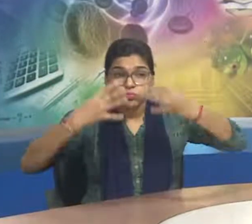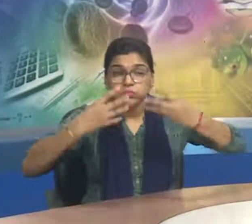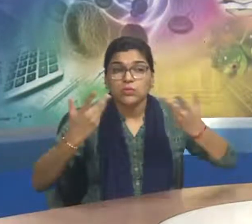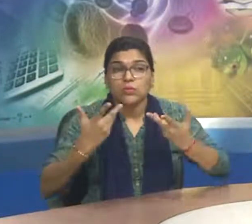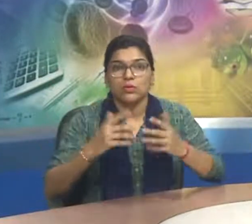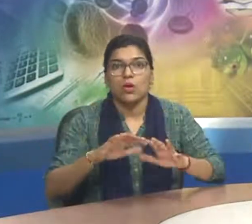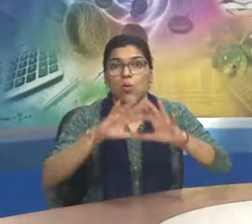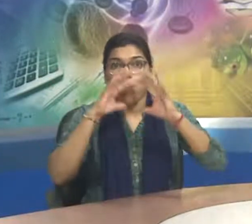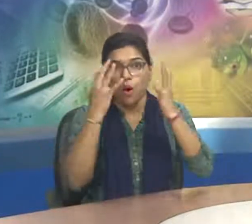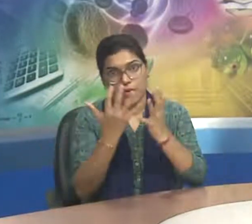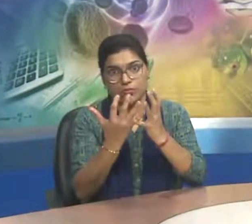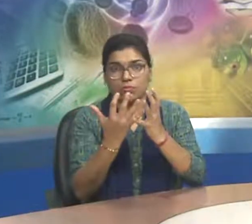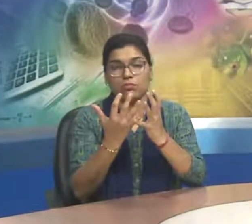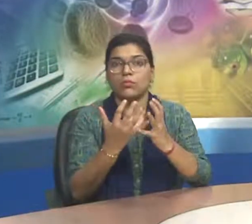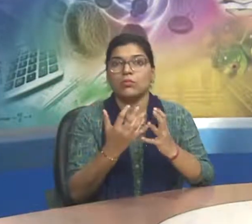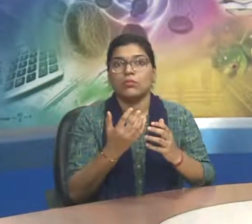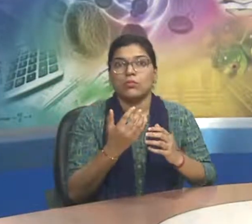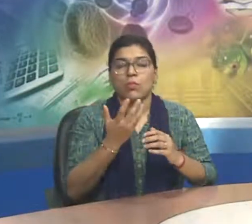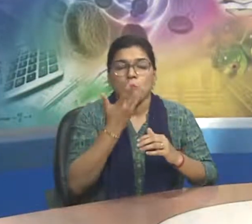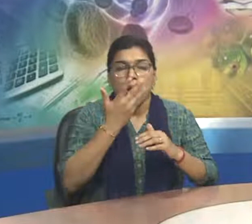and almost